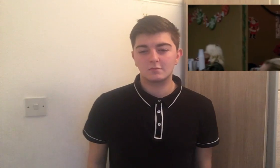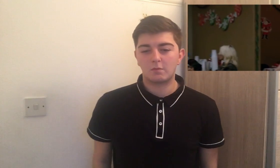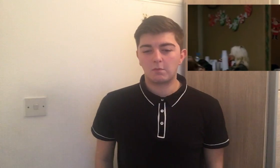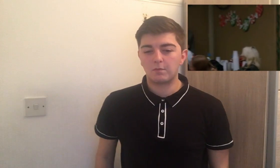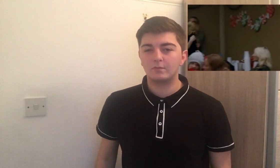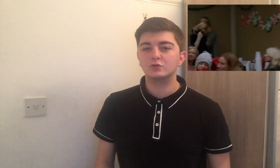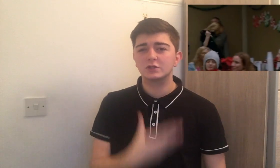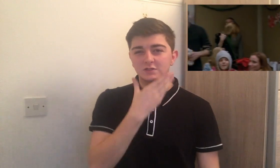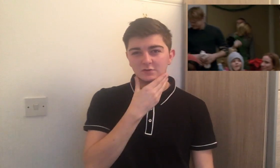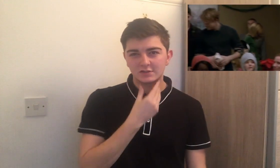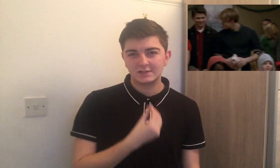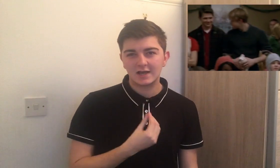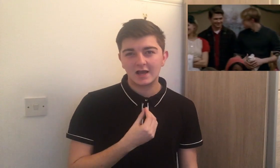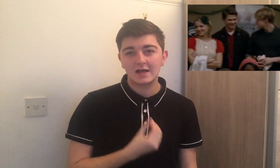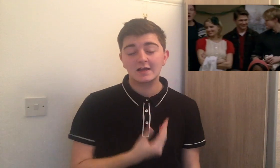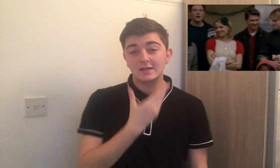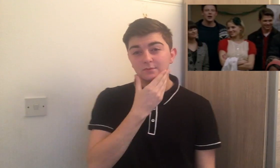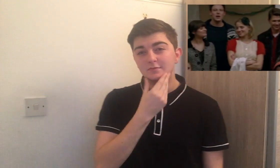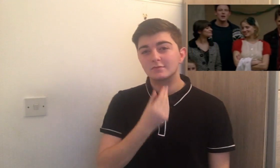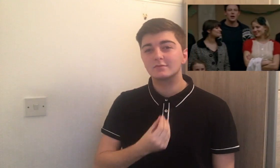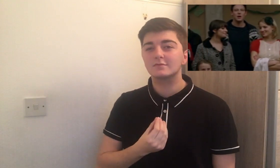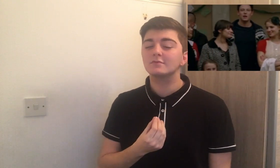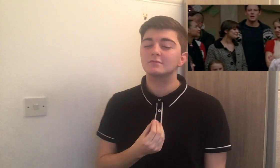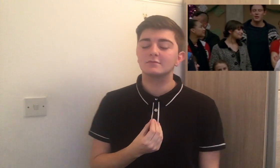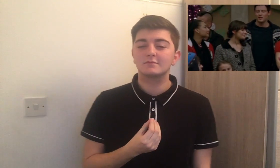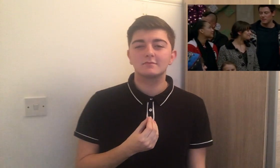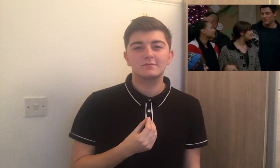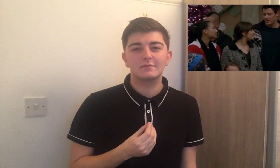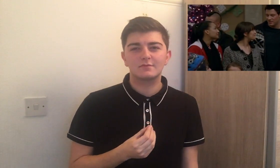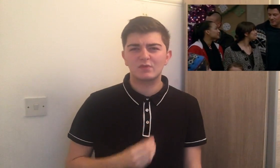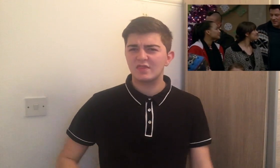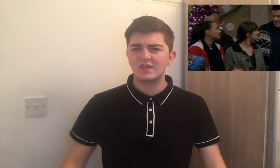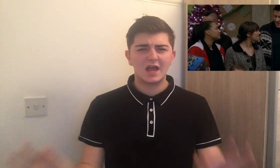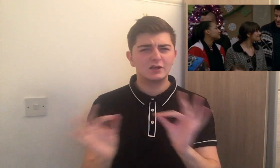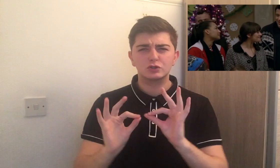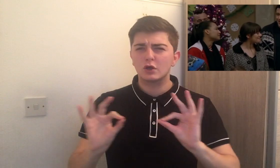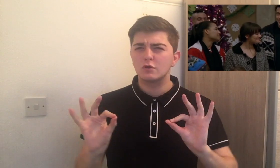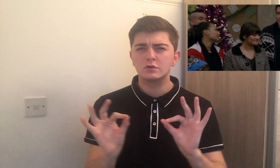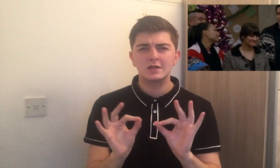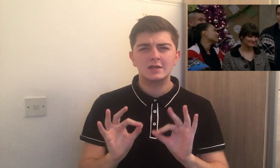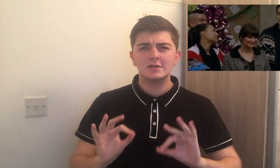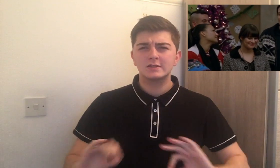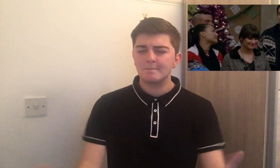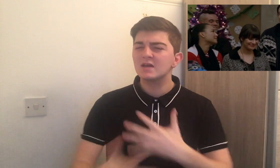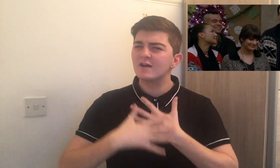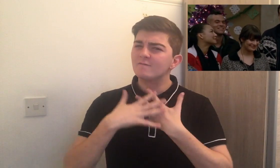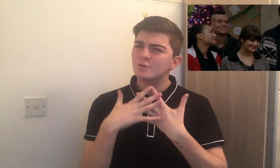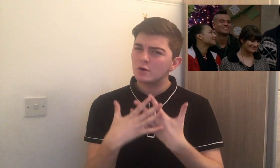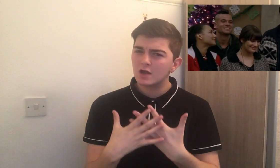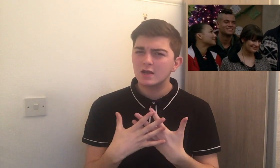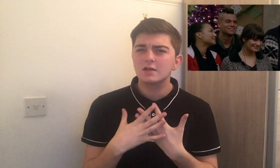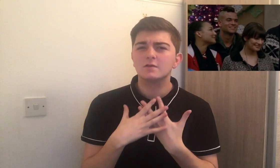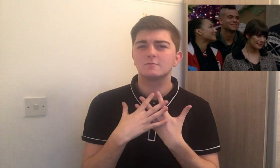It's Christmas time, there's no need to be afraid.